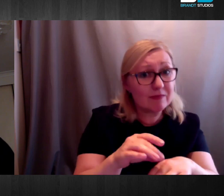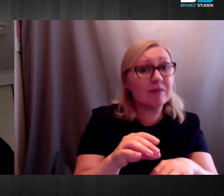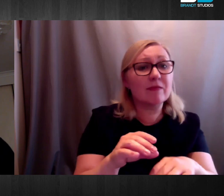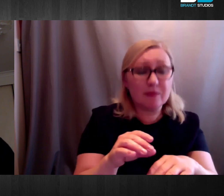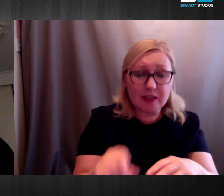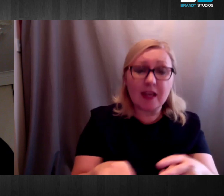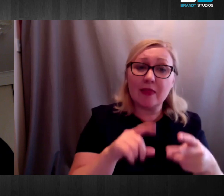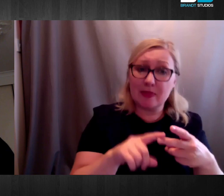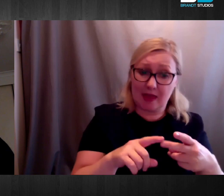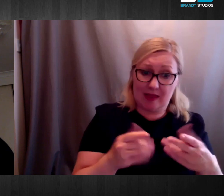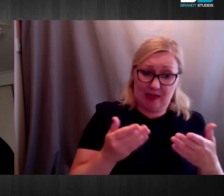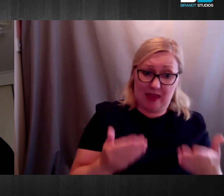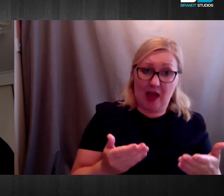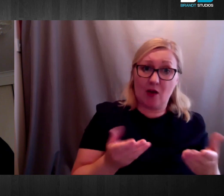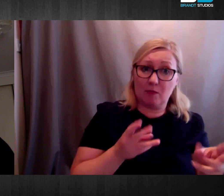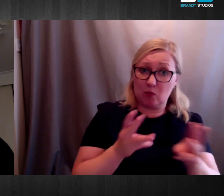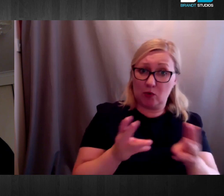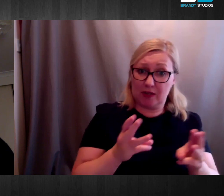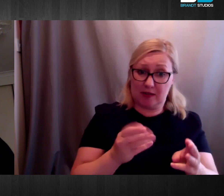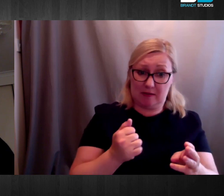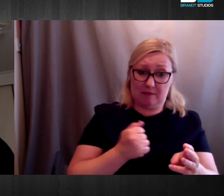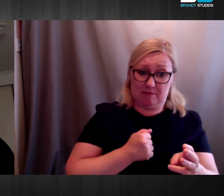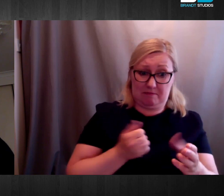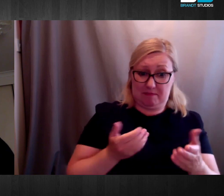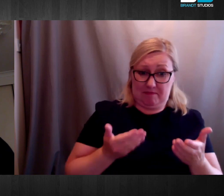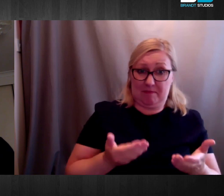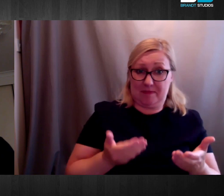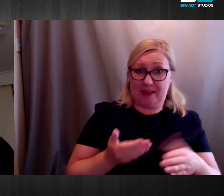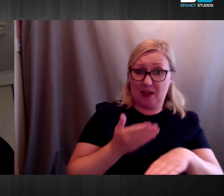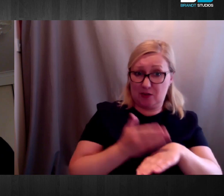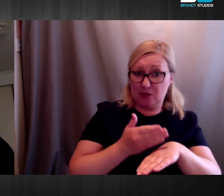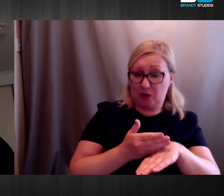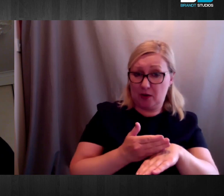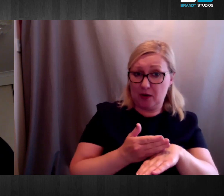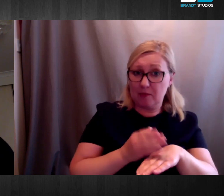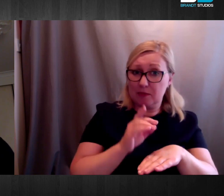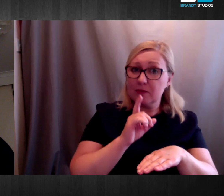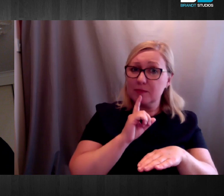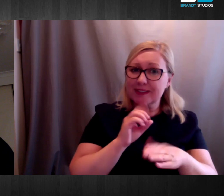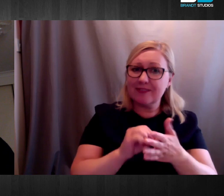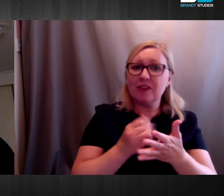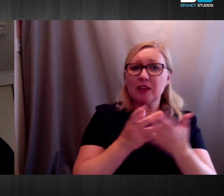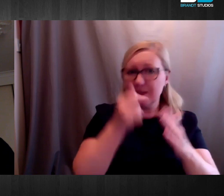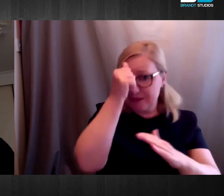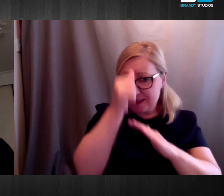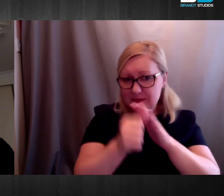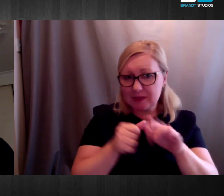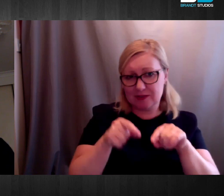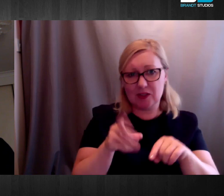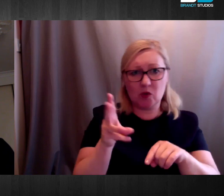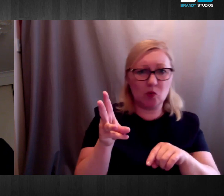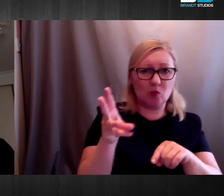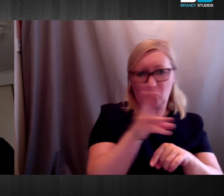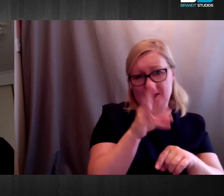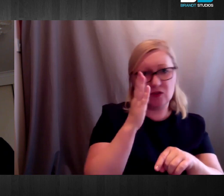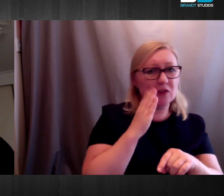Australia and across the country. And I think it's been a really interesting journey. I've had a lot of